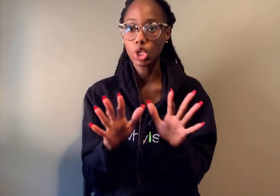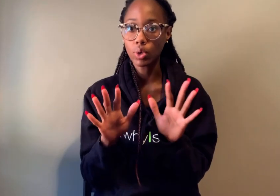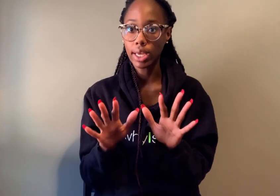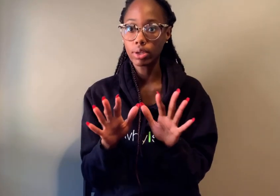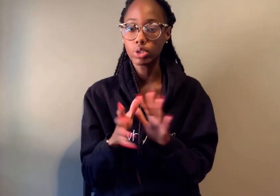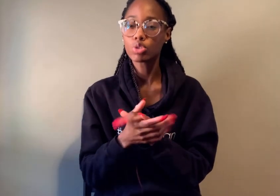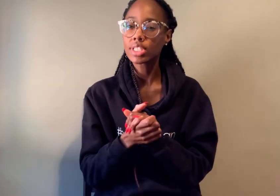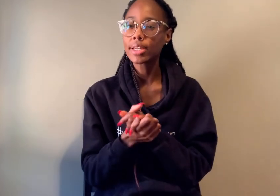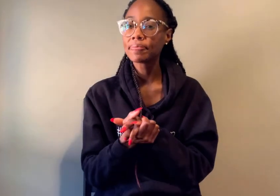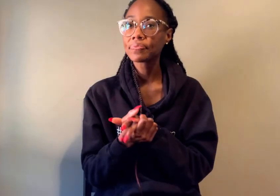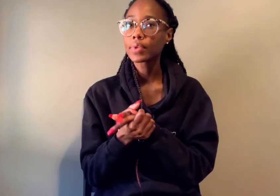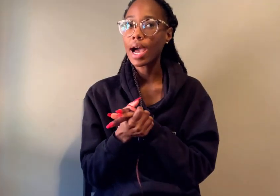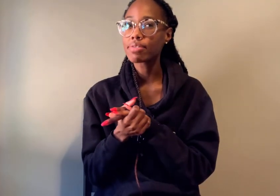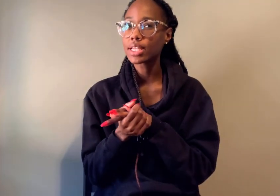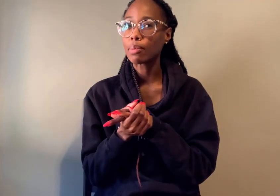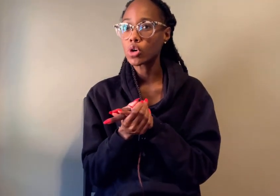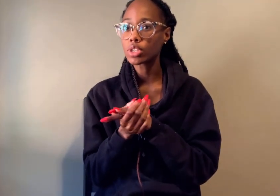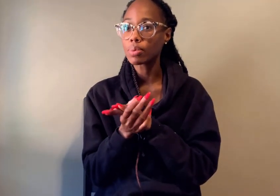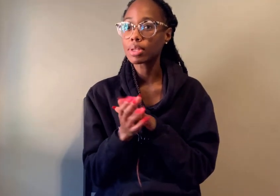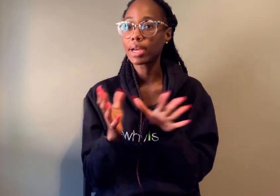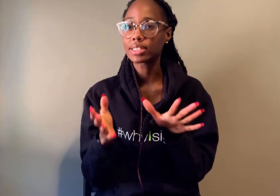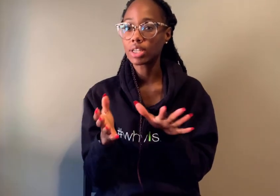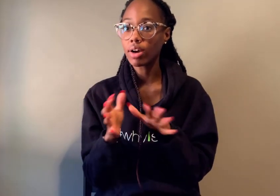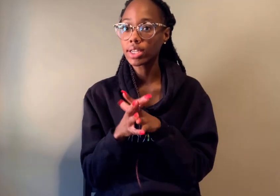down. Usually I've seen it more so when somebody's talking,